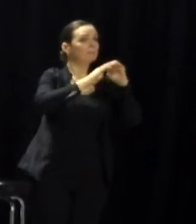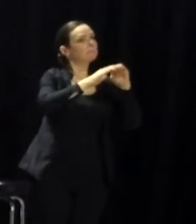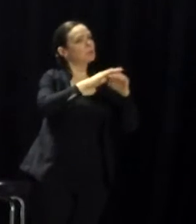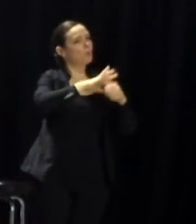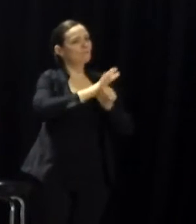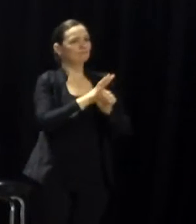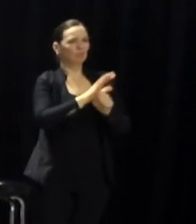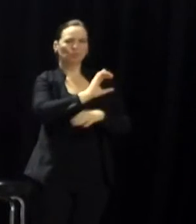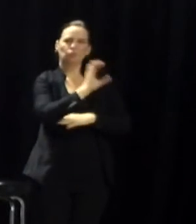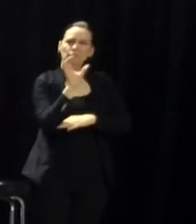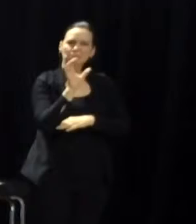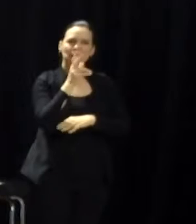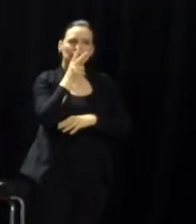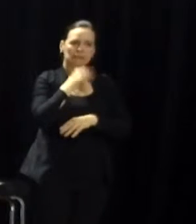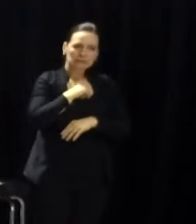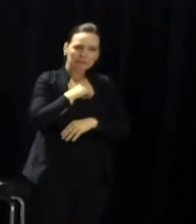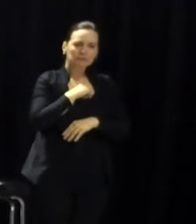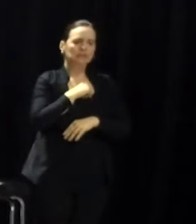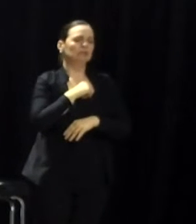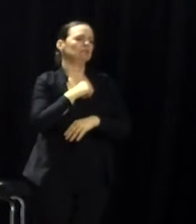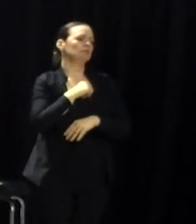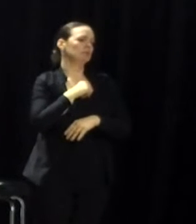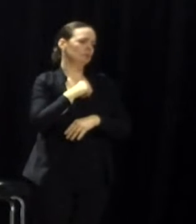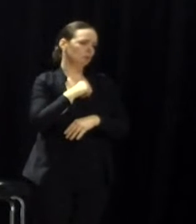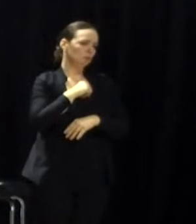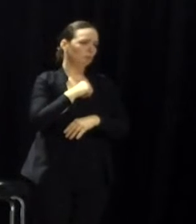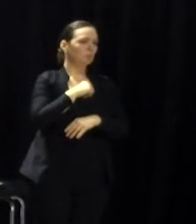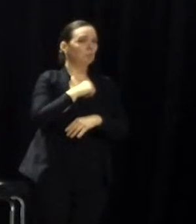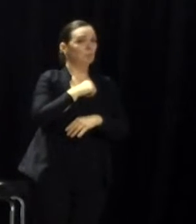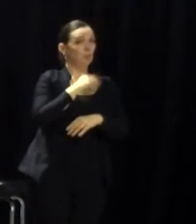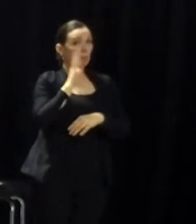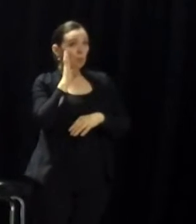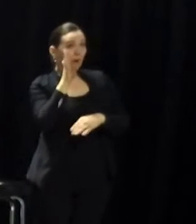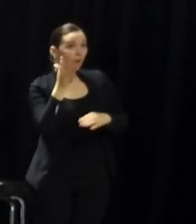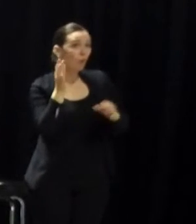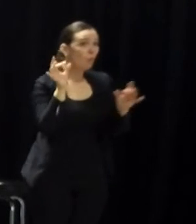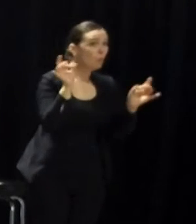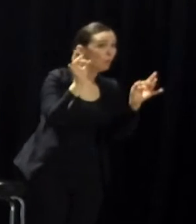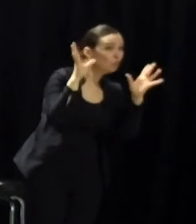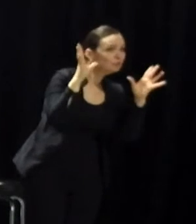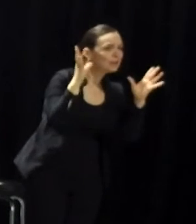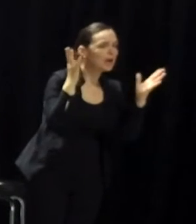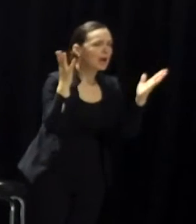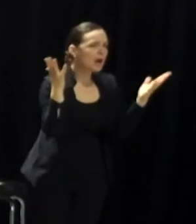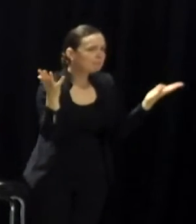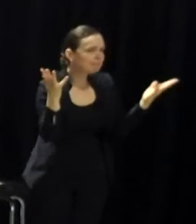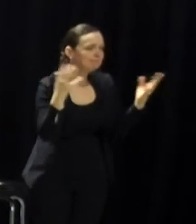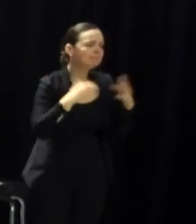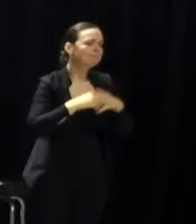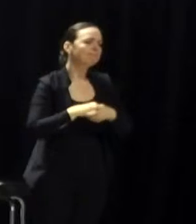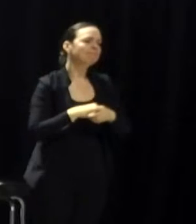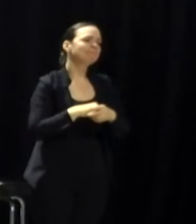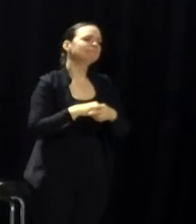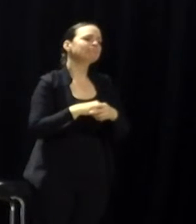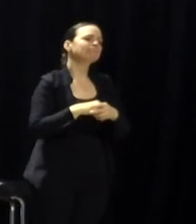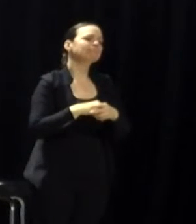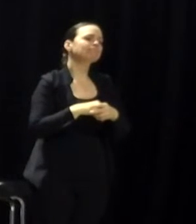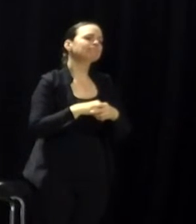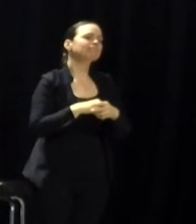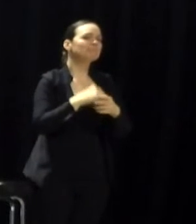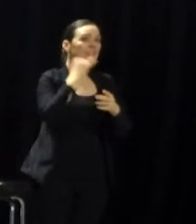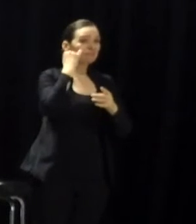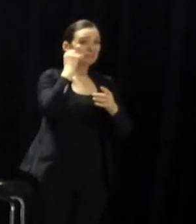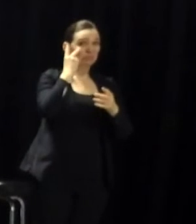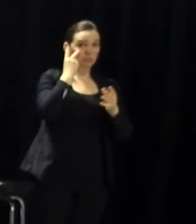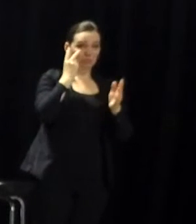We were preparing for much worse, so it's tough when you have these elevated cases every day. We're the ones working